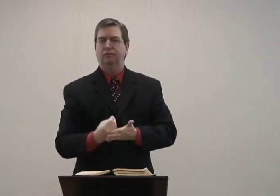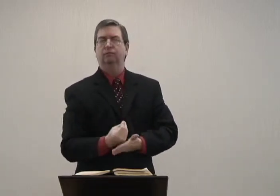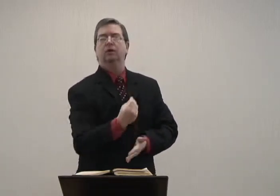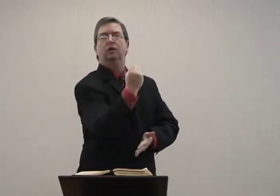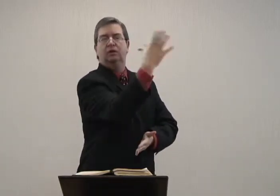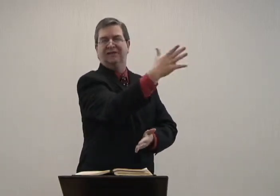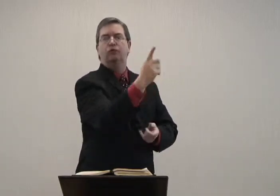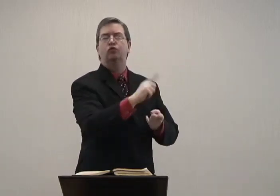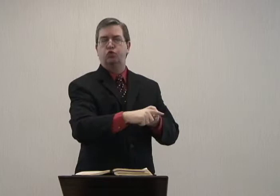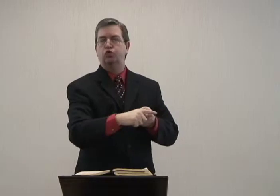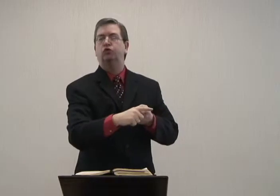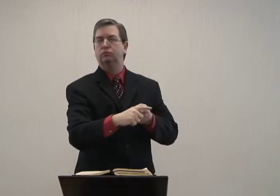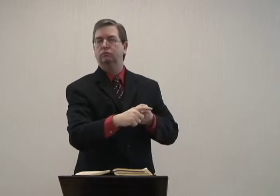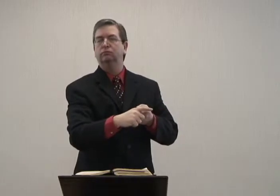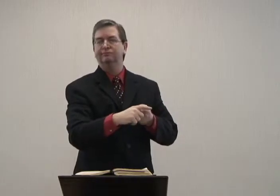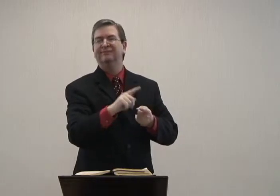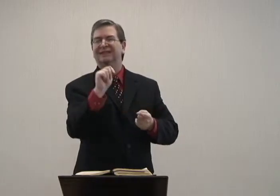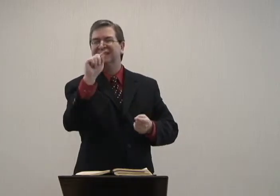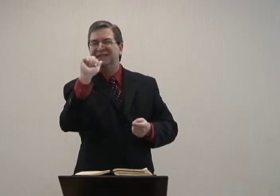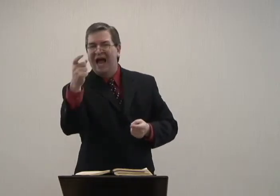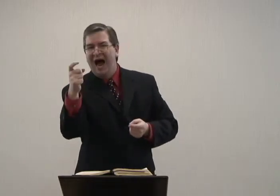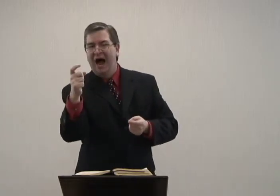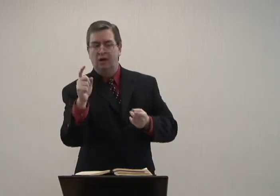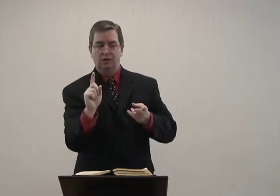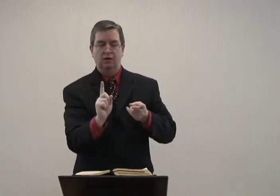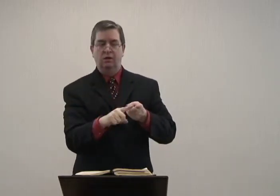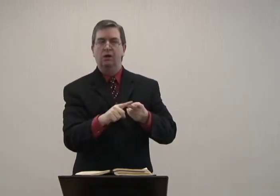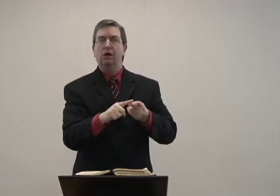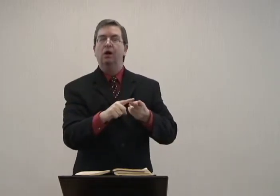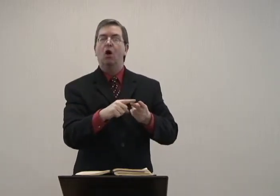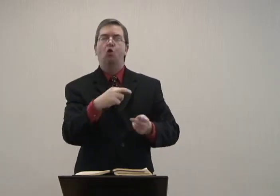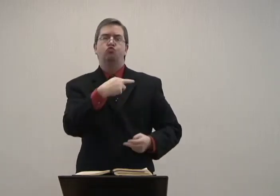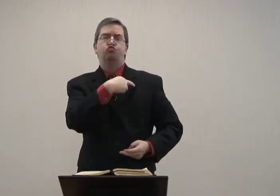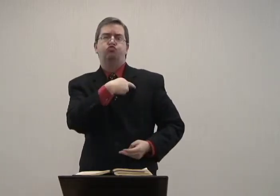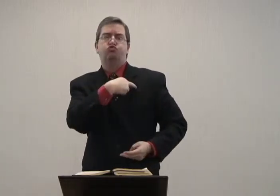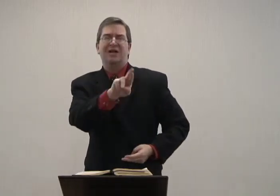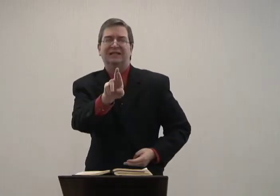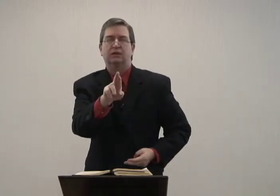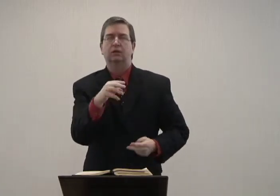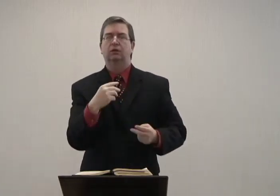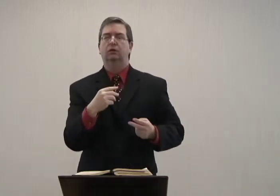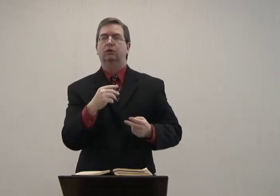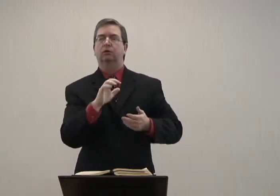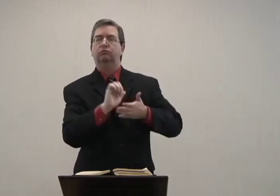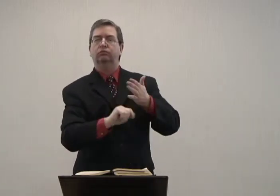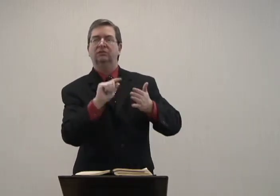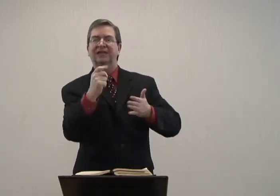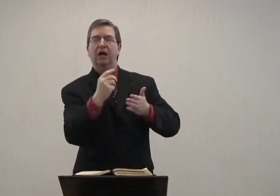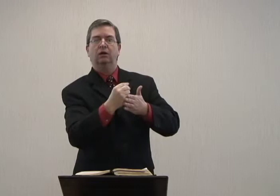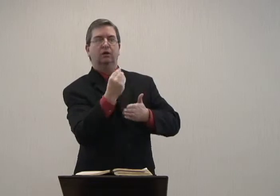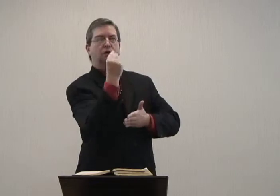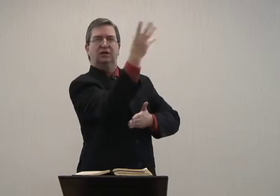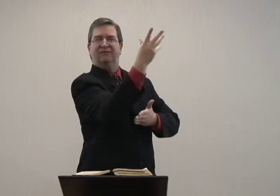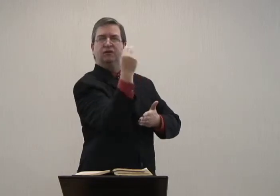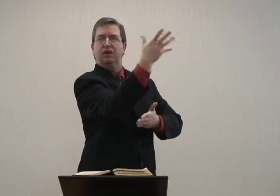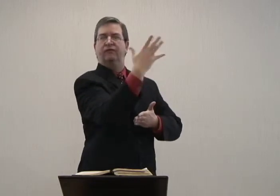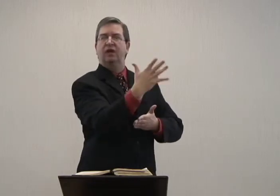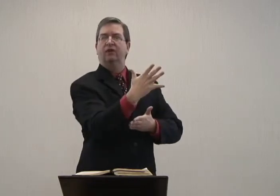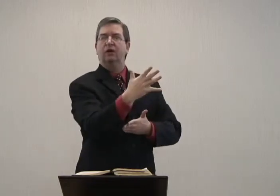And what church? The people who got the money, they had to give money to the tax and the religious people,